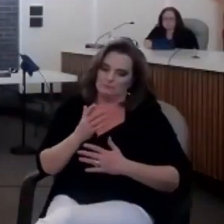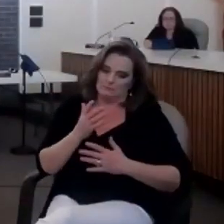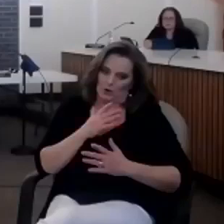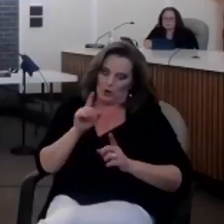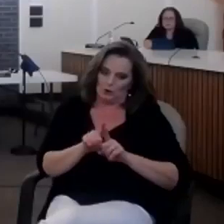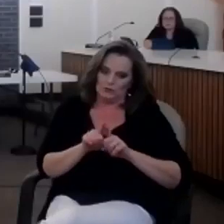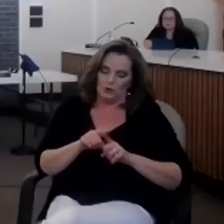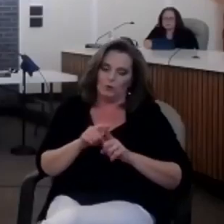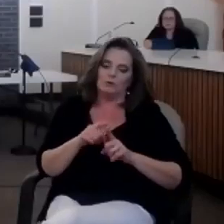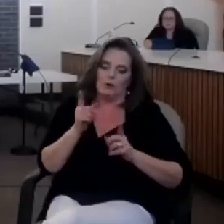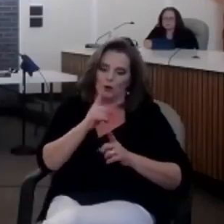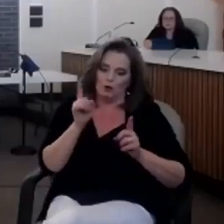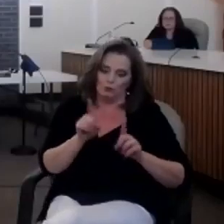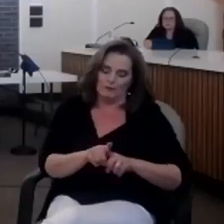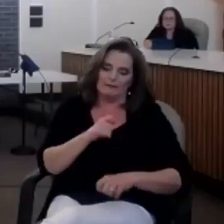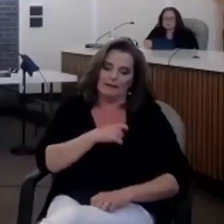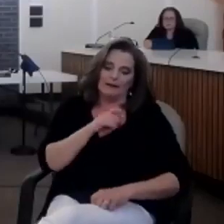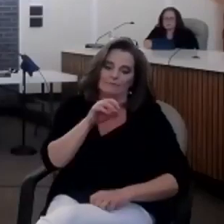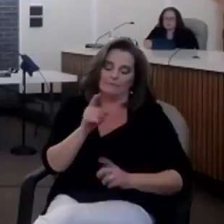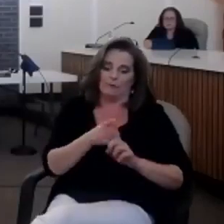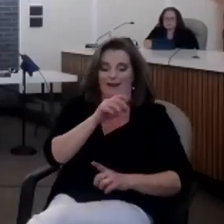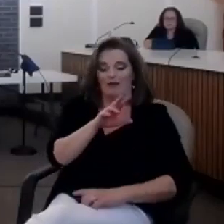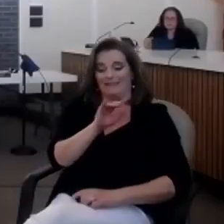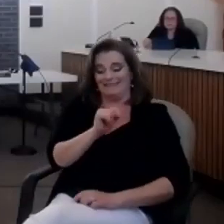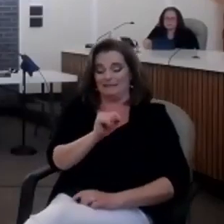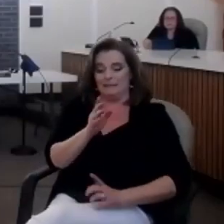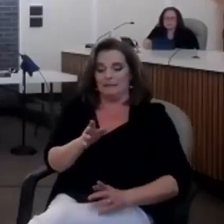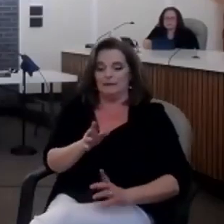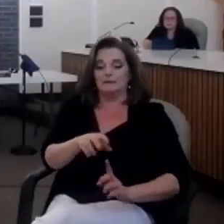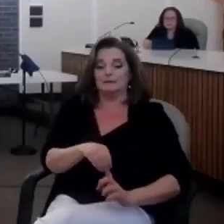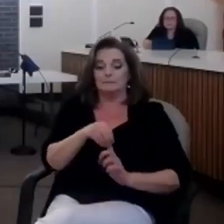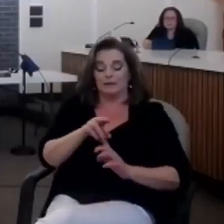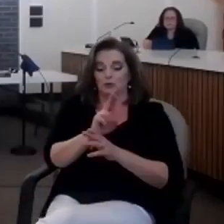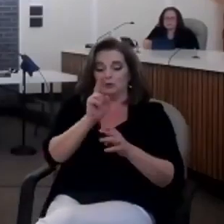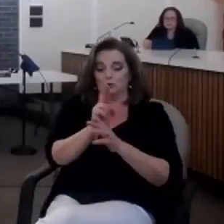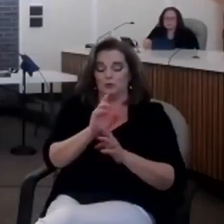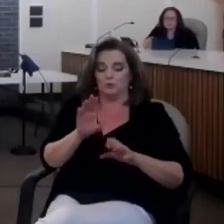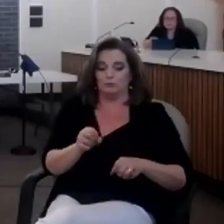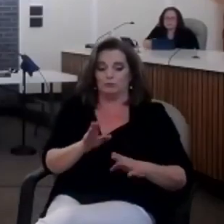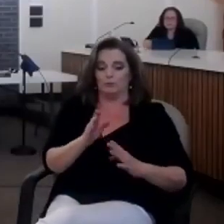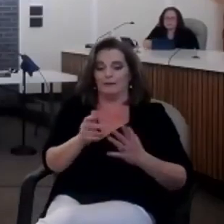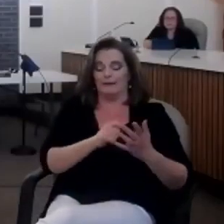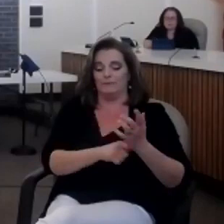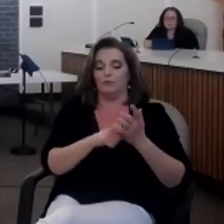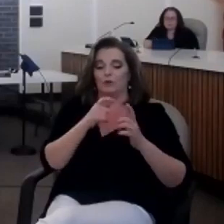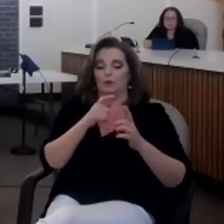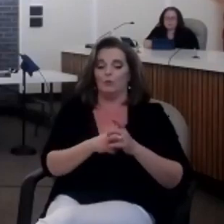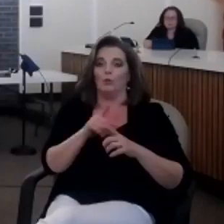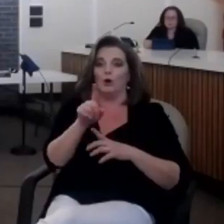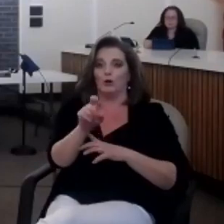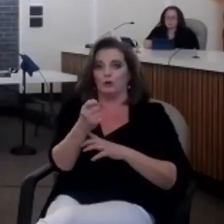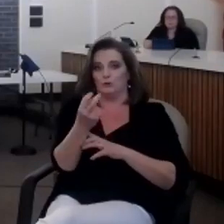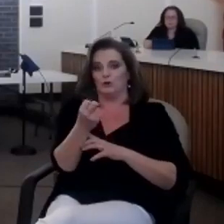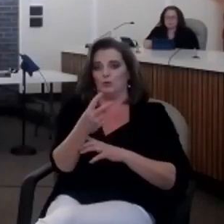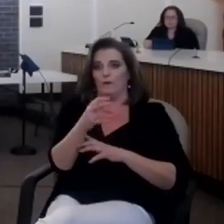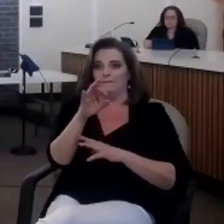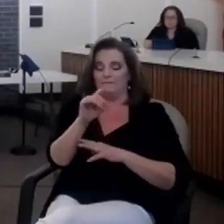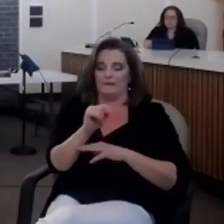application from RIT for a special use permit to allow for a height of 112 feet for the proposed building is hereby